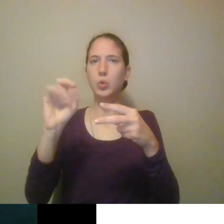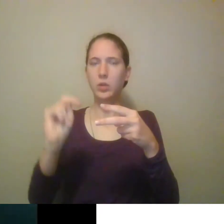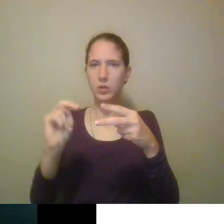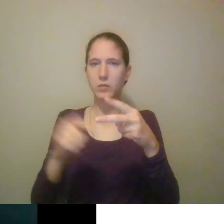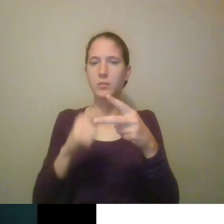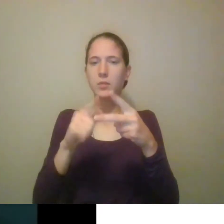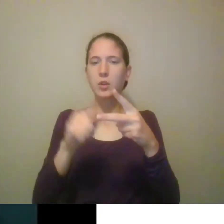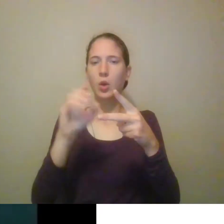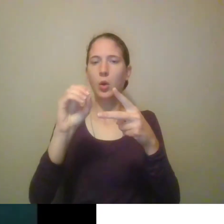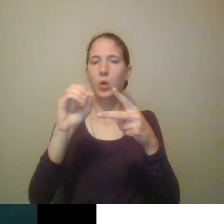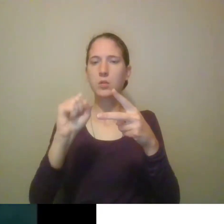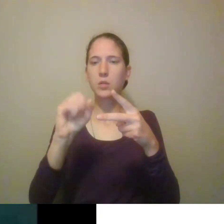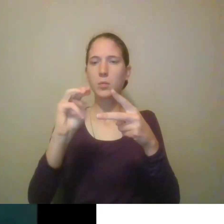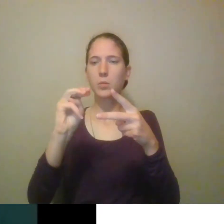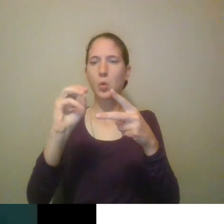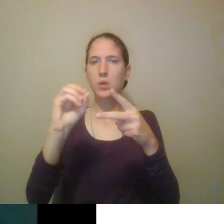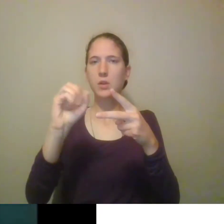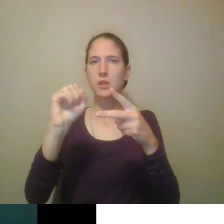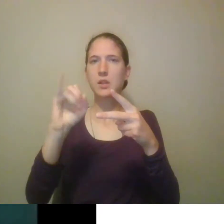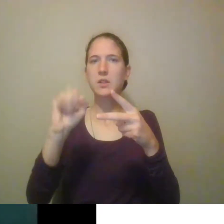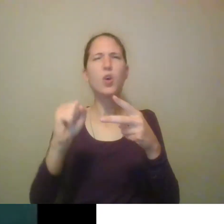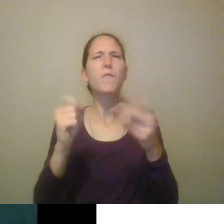simply mentioning cell membrane.